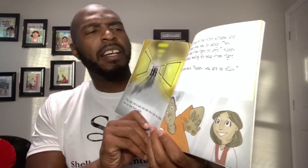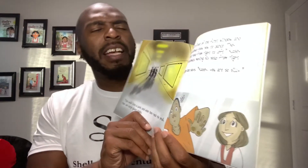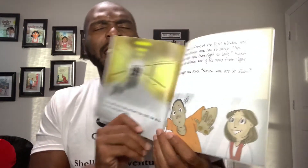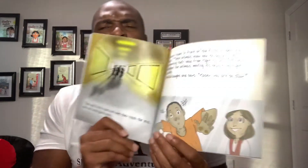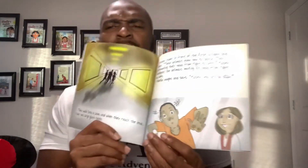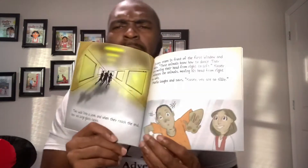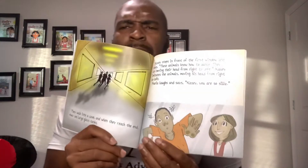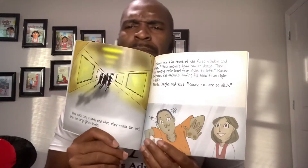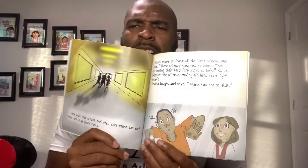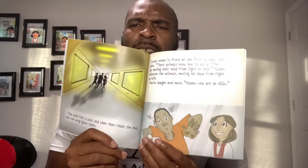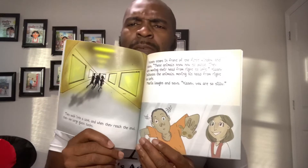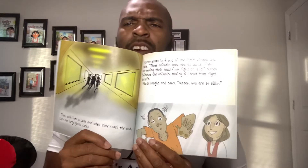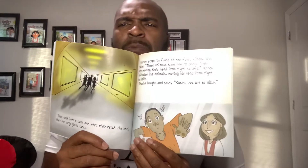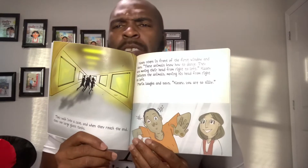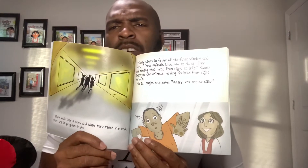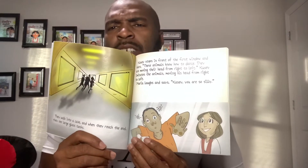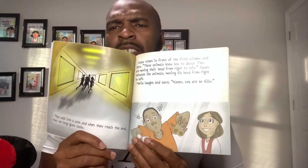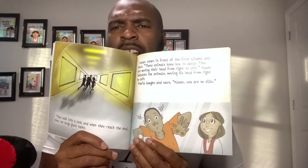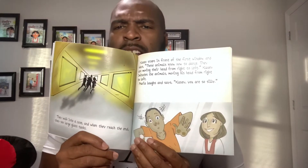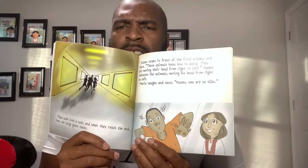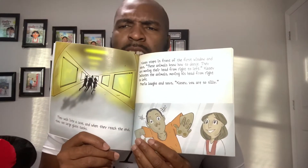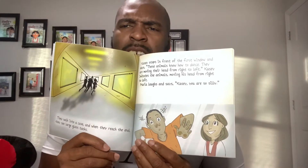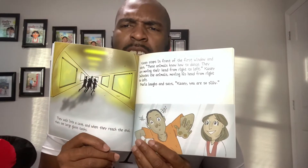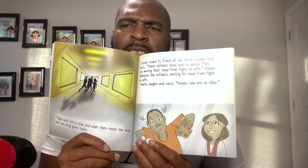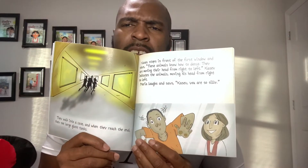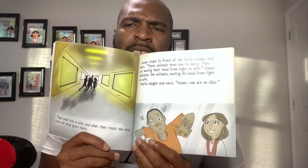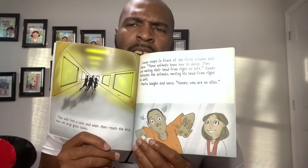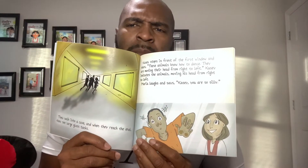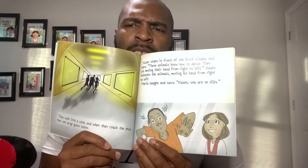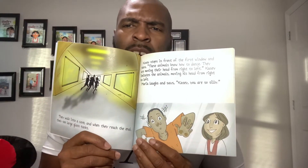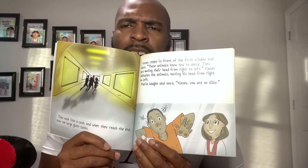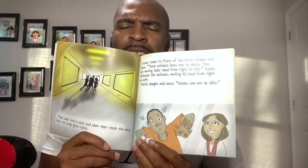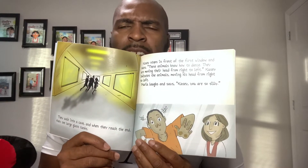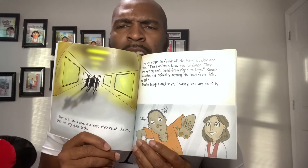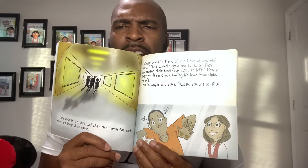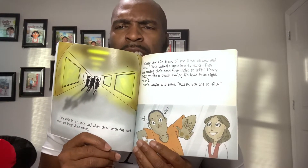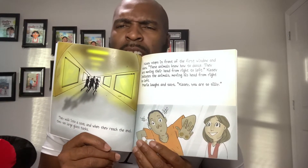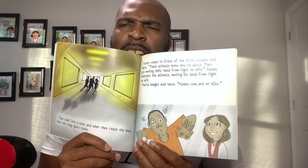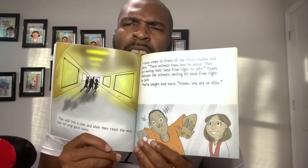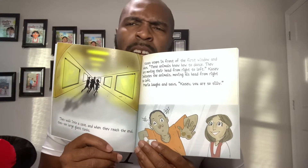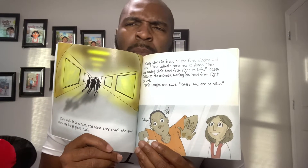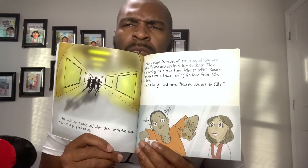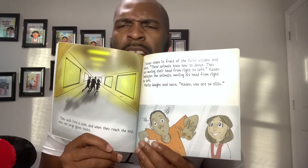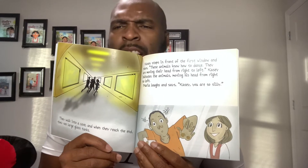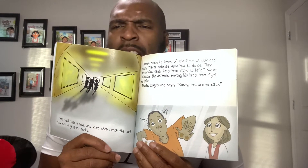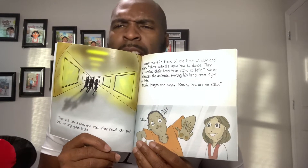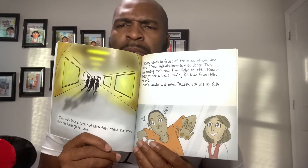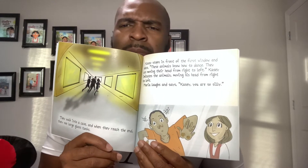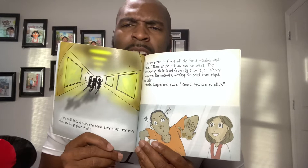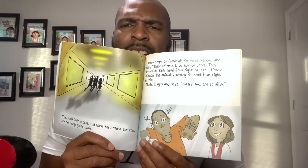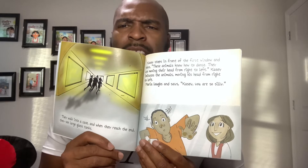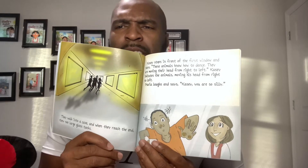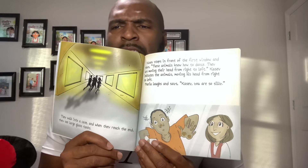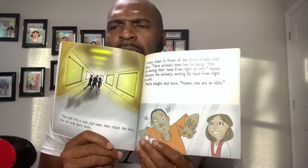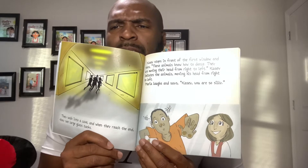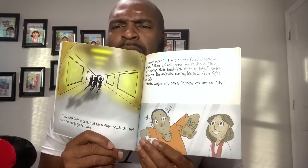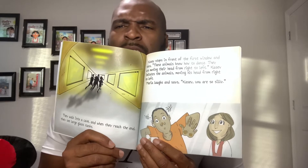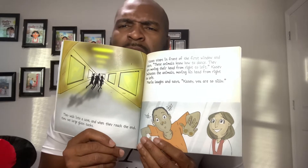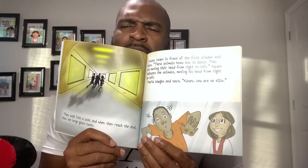Casey stops in front of the first window and says, "These animals know how to dance. They're moving their head from right to left."